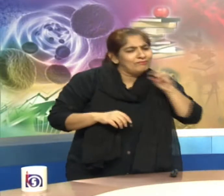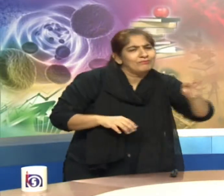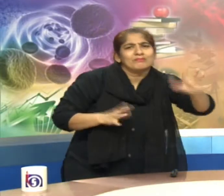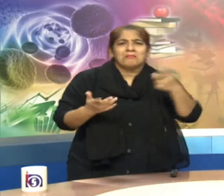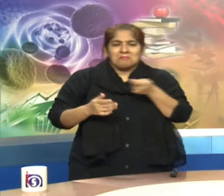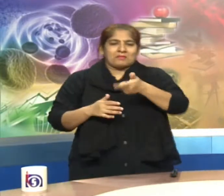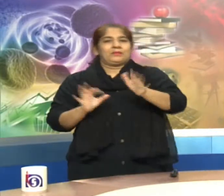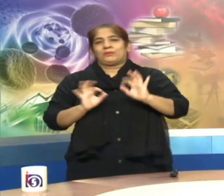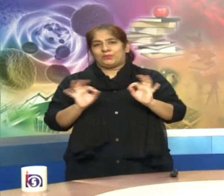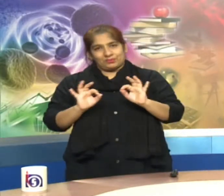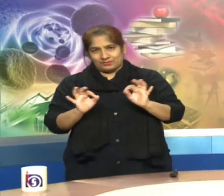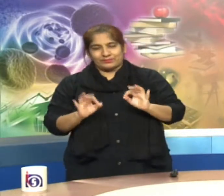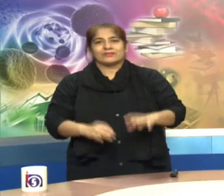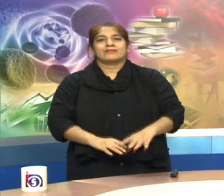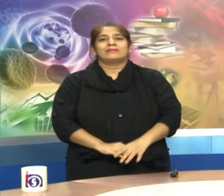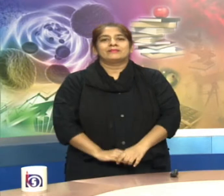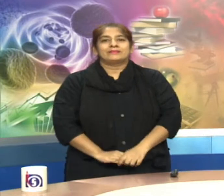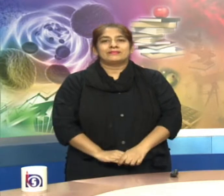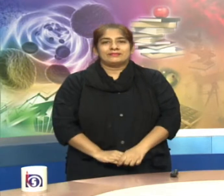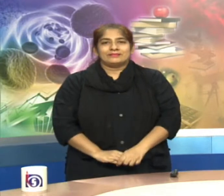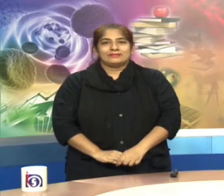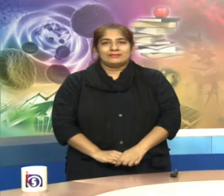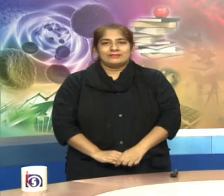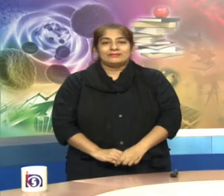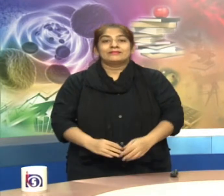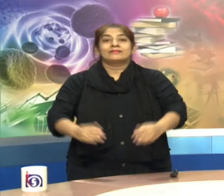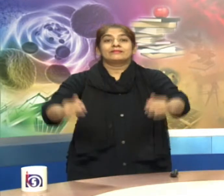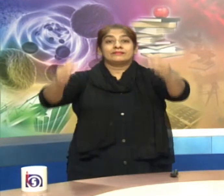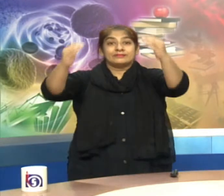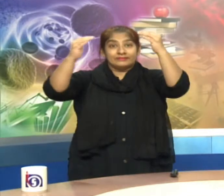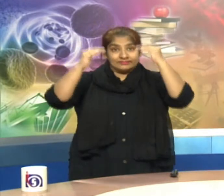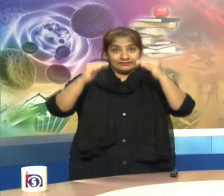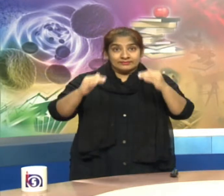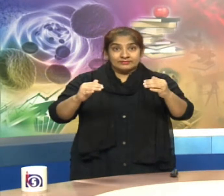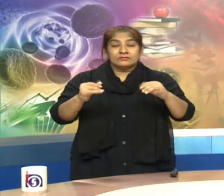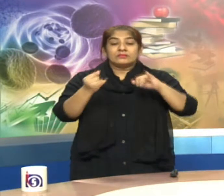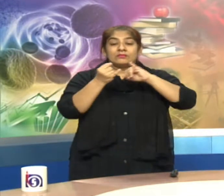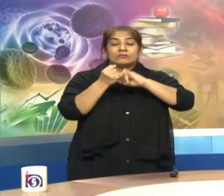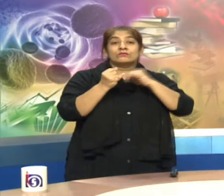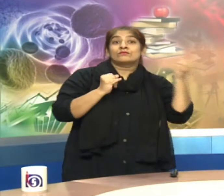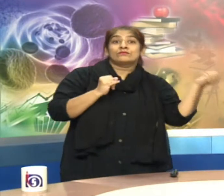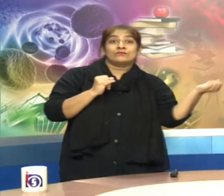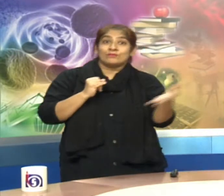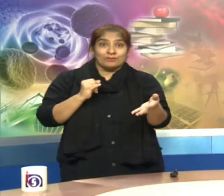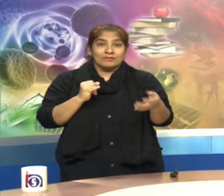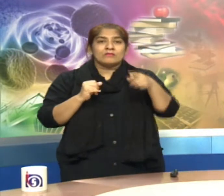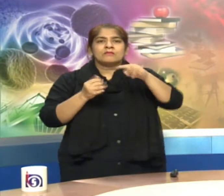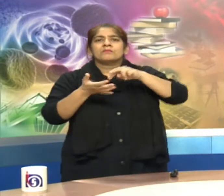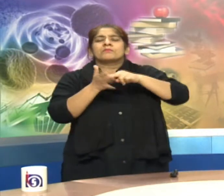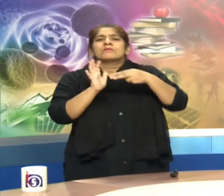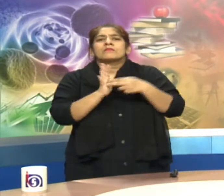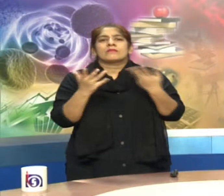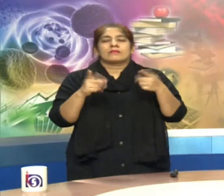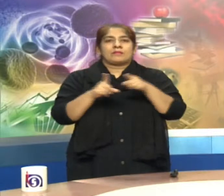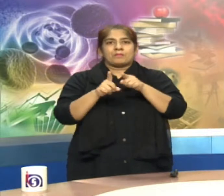Like I have not paid something, but I am giving the information, so that is publicity. The